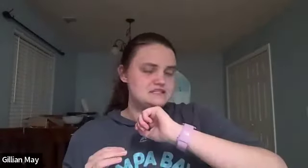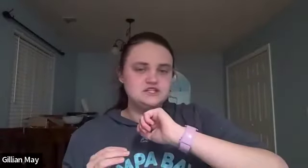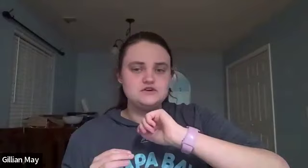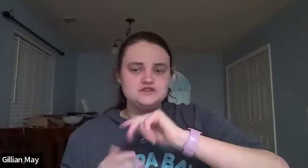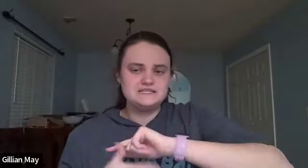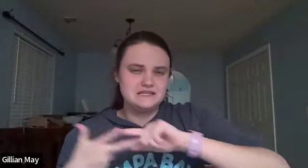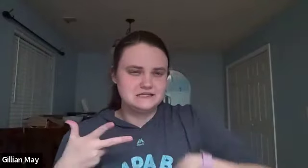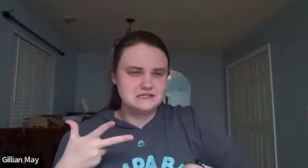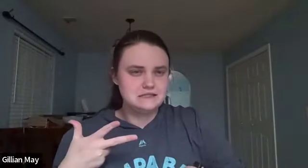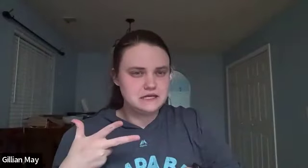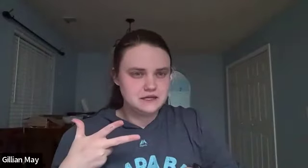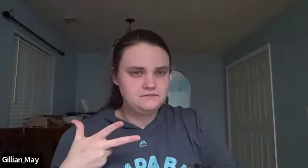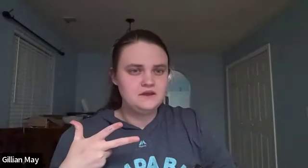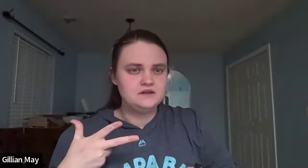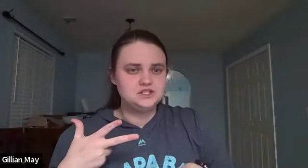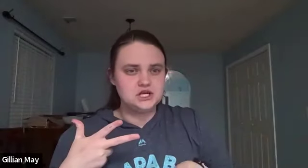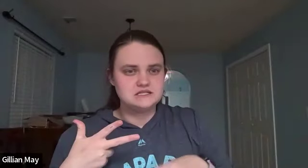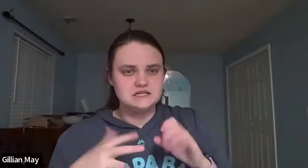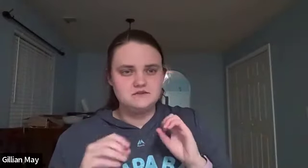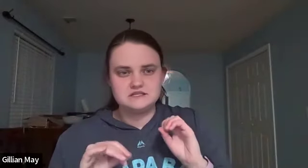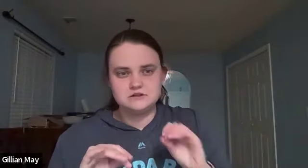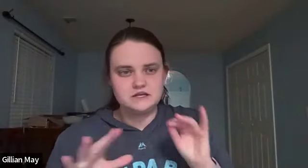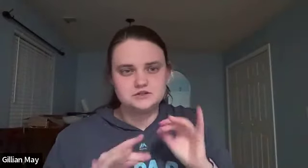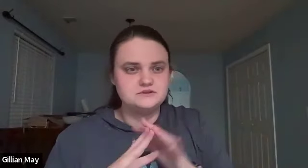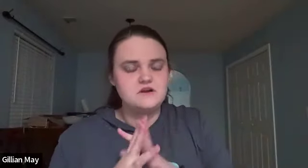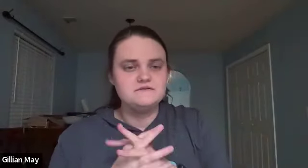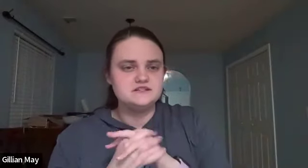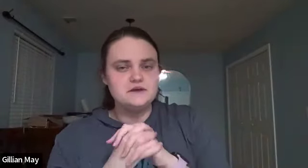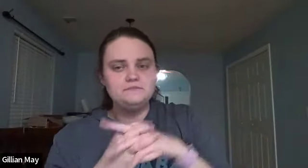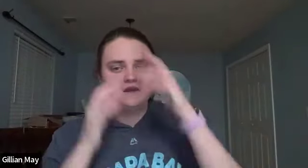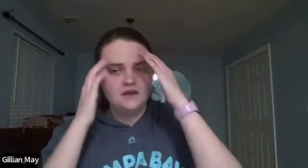do those 3 sentences again, just to give you guys a little extra boost of confidence on them.